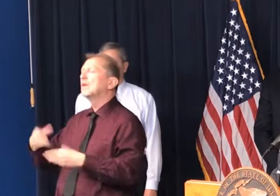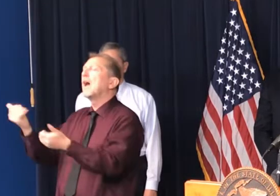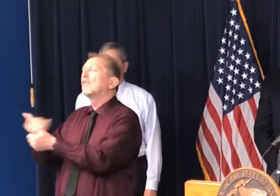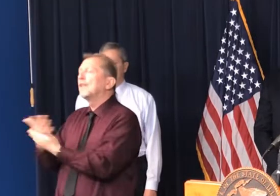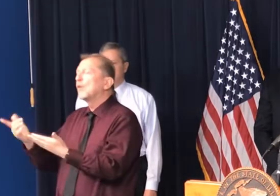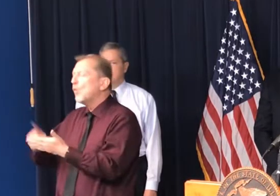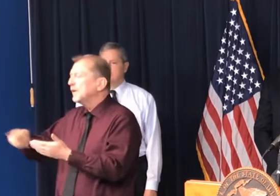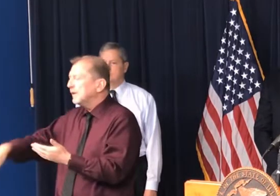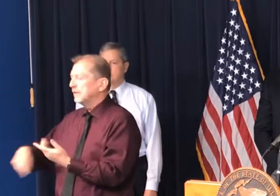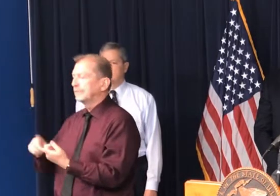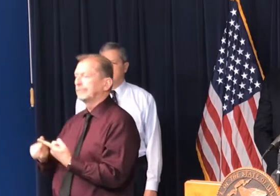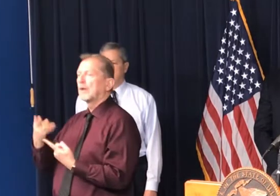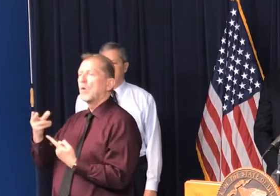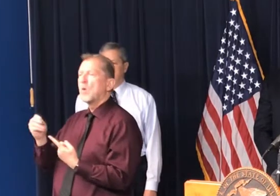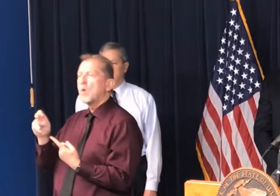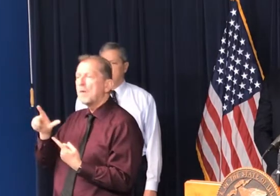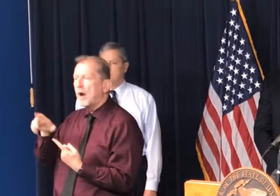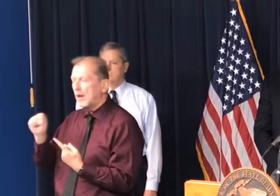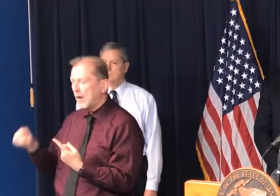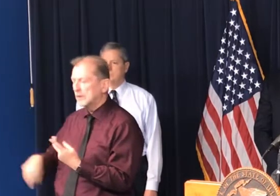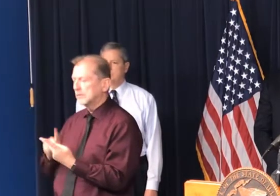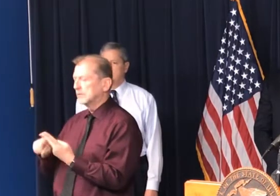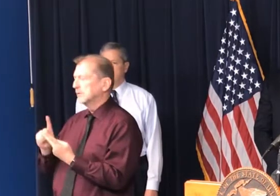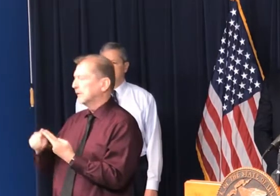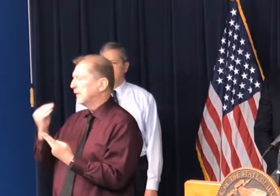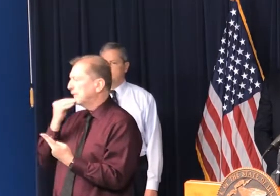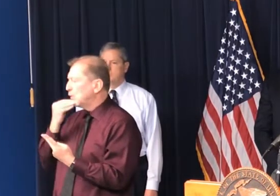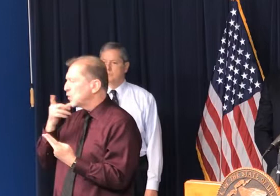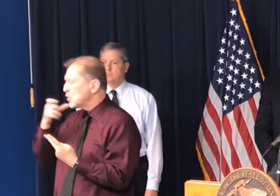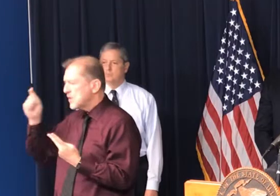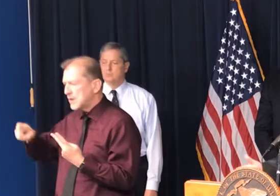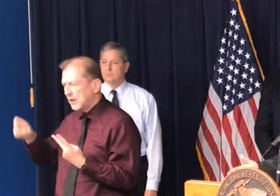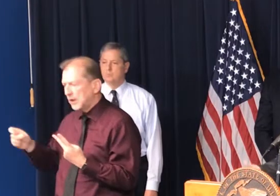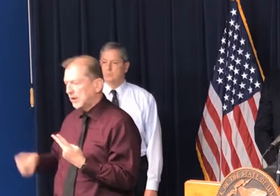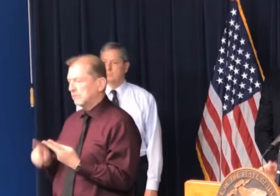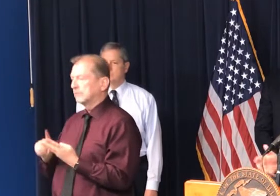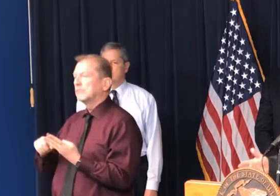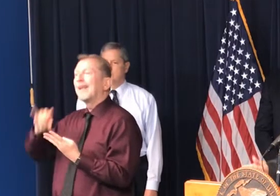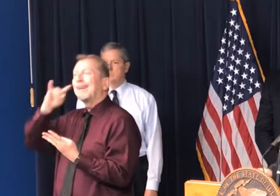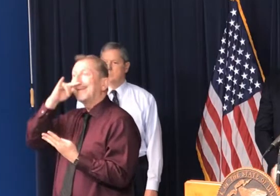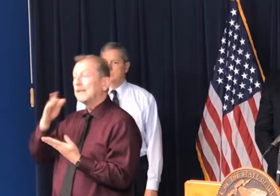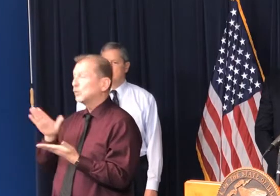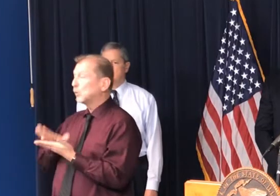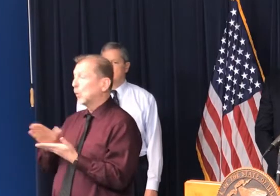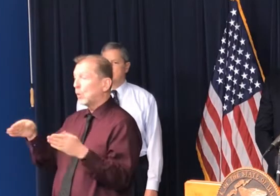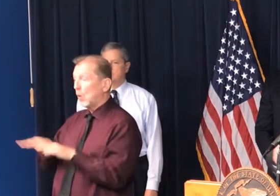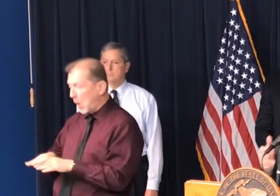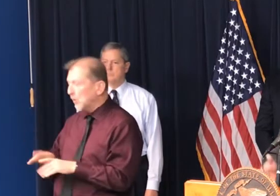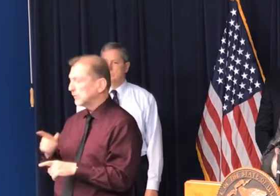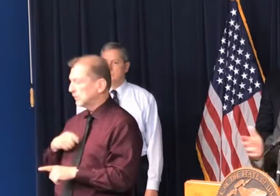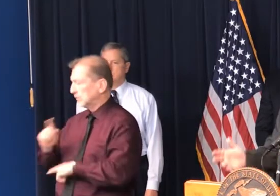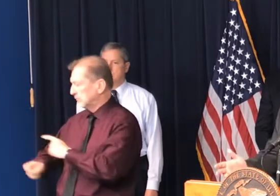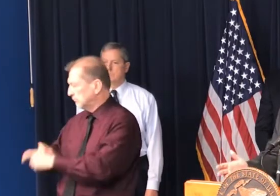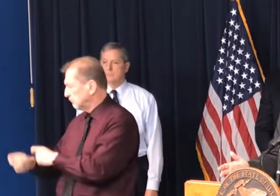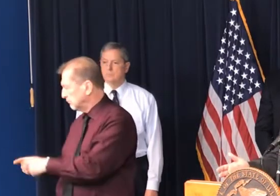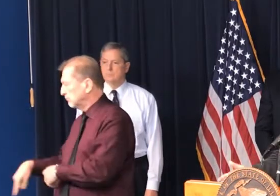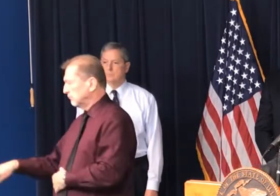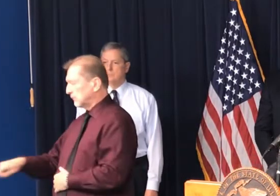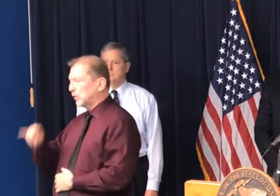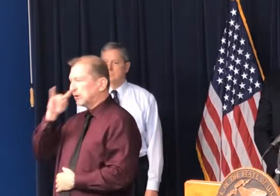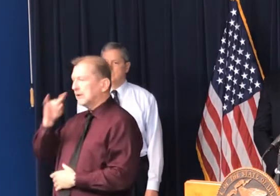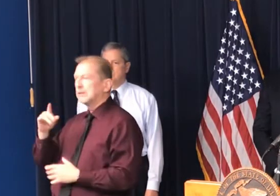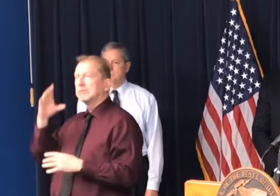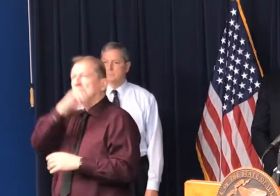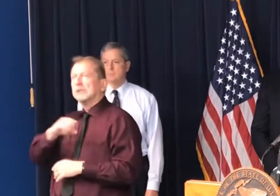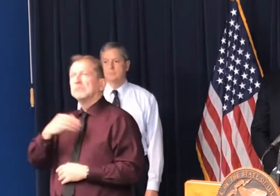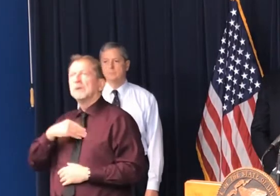those who are homeless, making sure that we're providing food for people who are, you know, kids in particular, but families where the kids aren't able to go